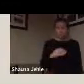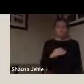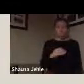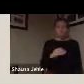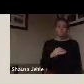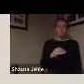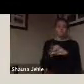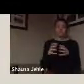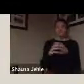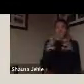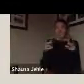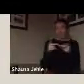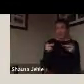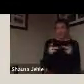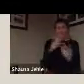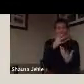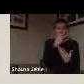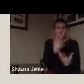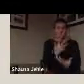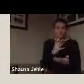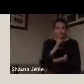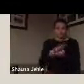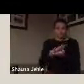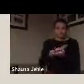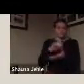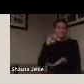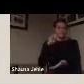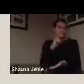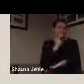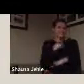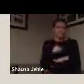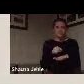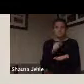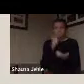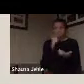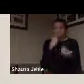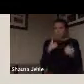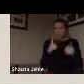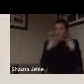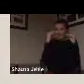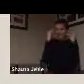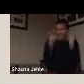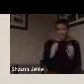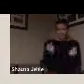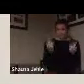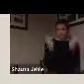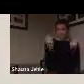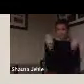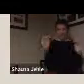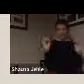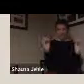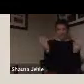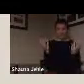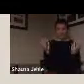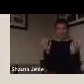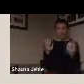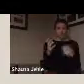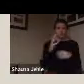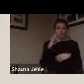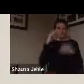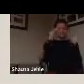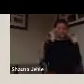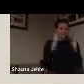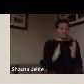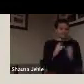There's a lot of places, unfortunately, where schools for the deaf don't have teachers that can even sign, much less understand